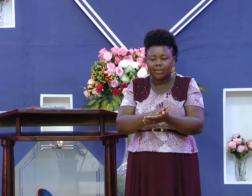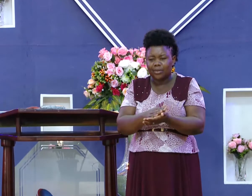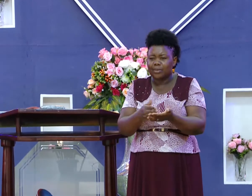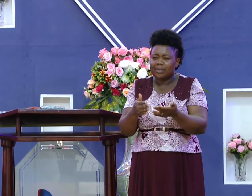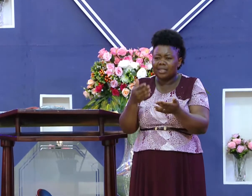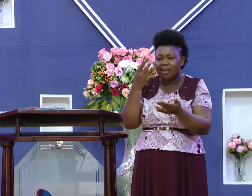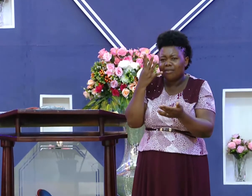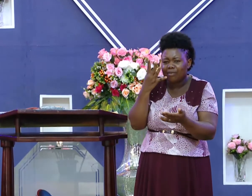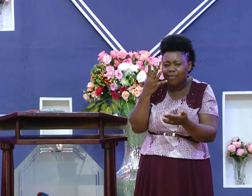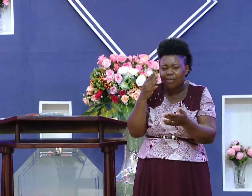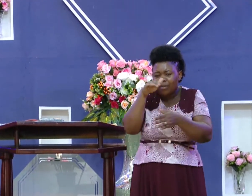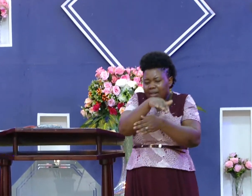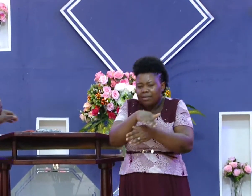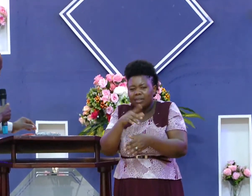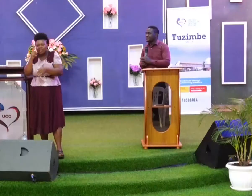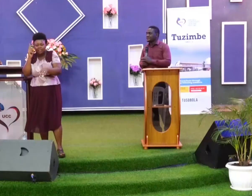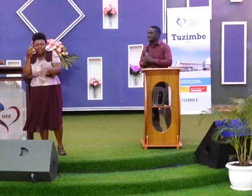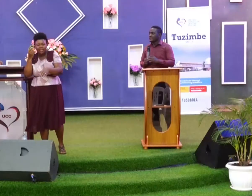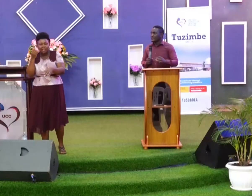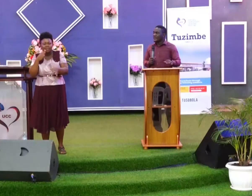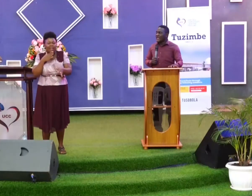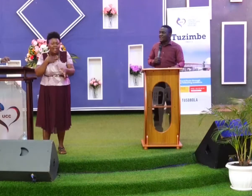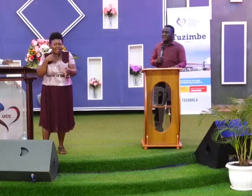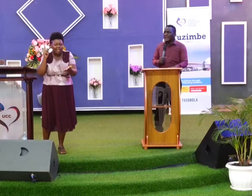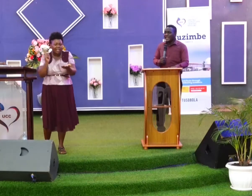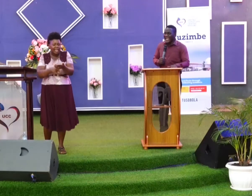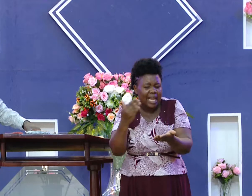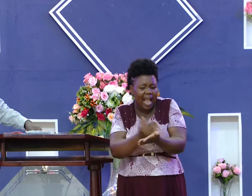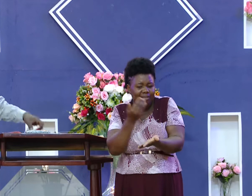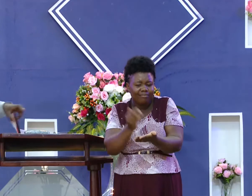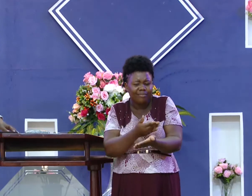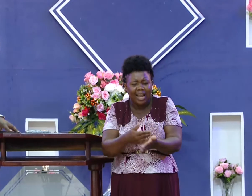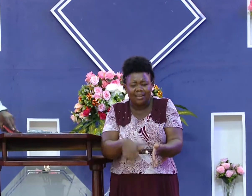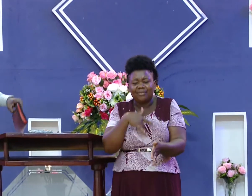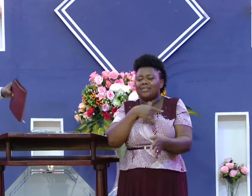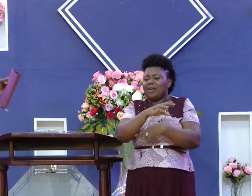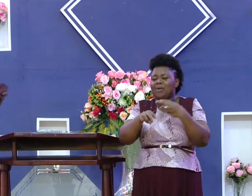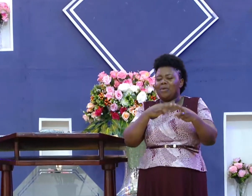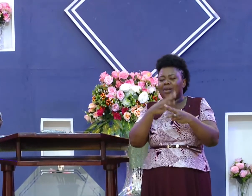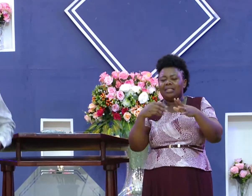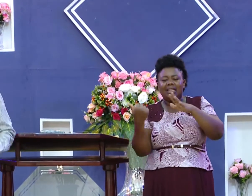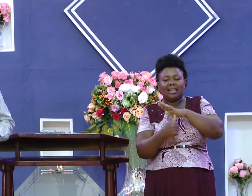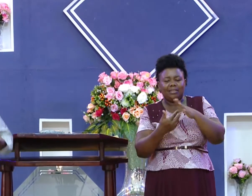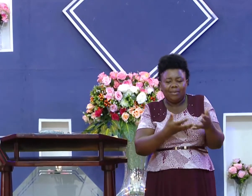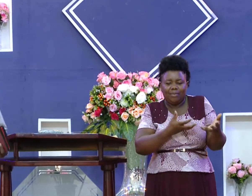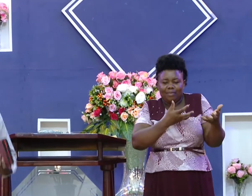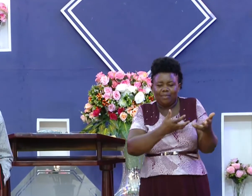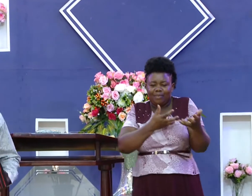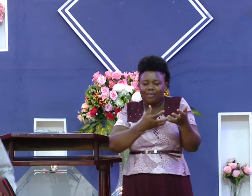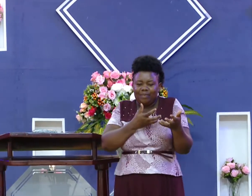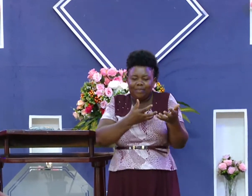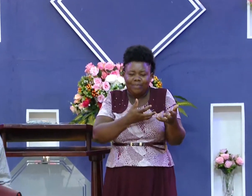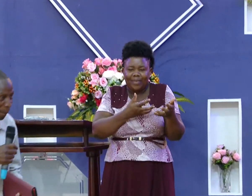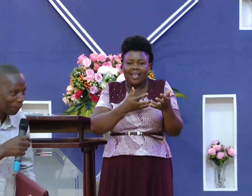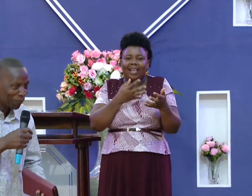At 4 p.m., if I bought it, I felt like I have the whole world within me. I